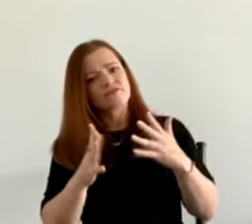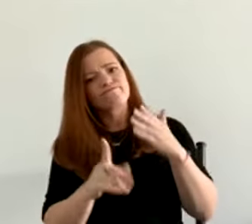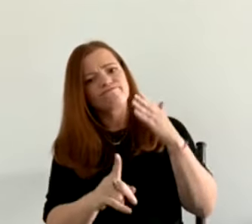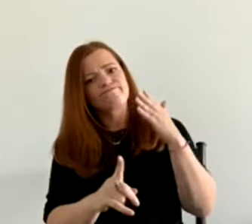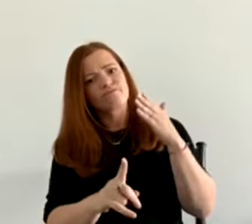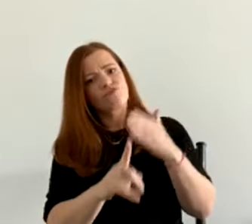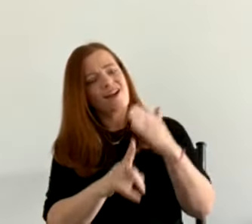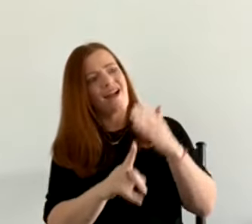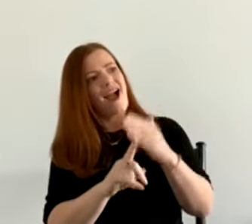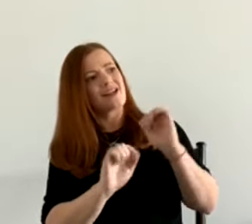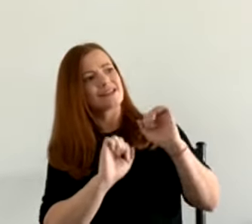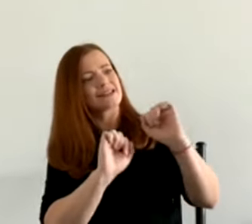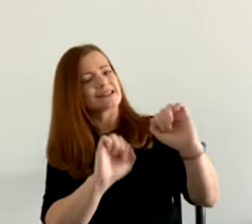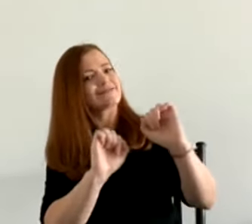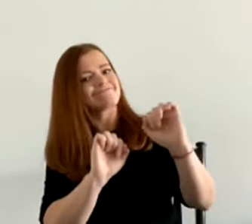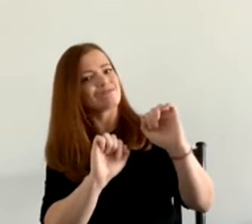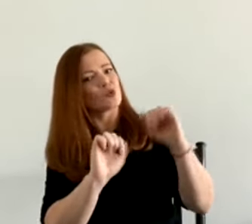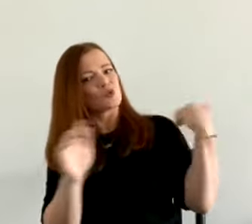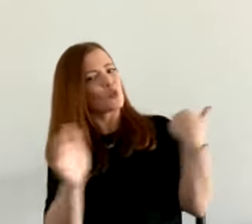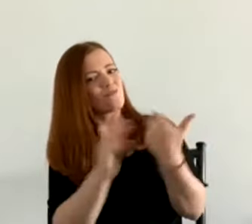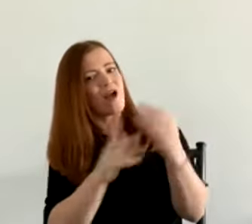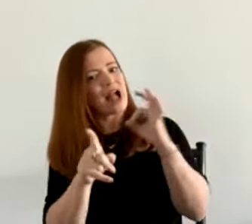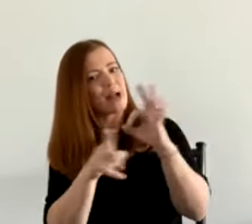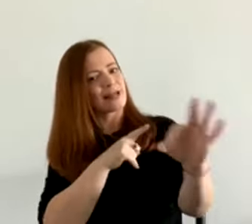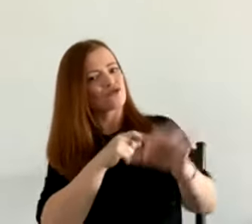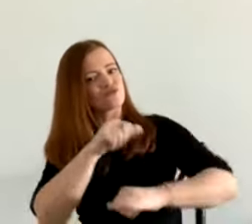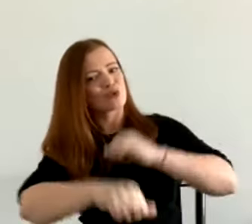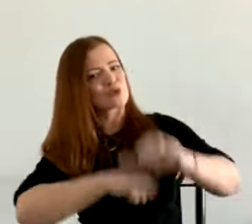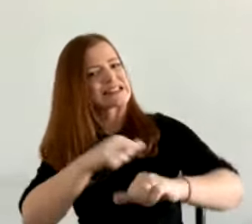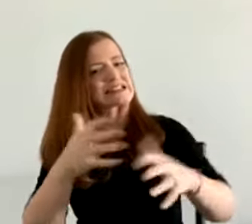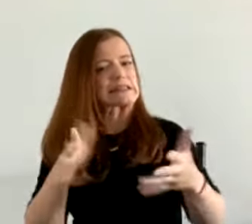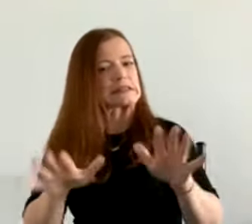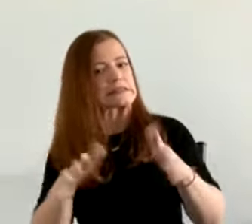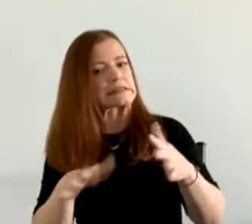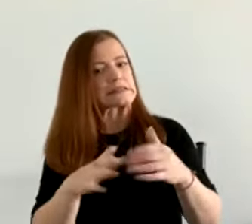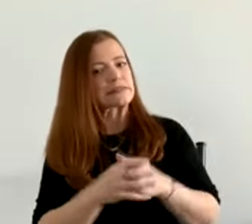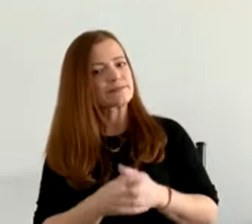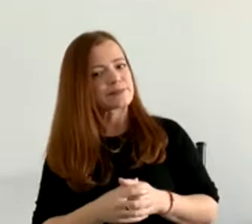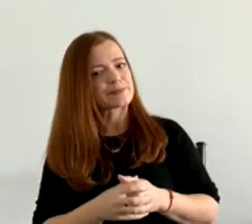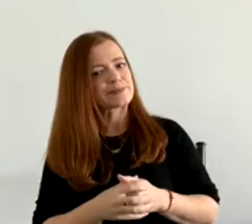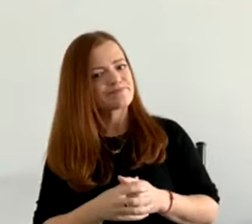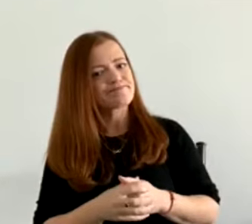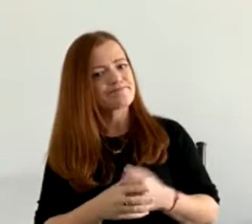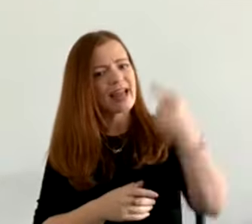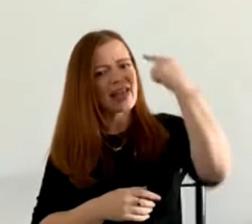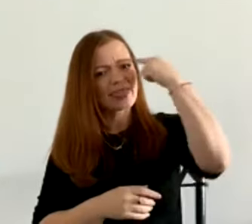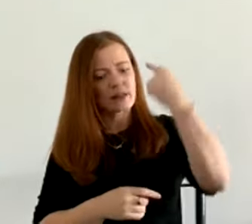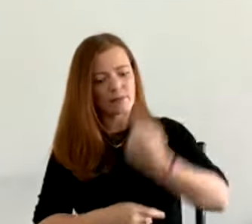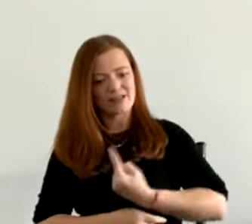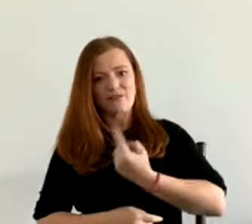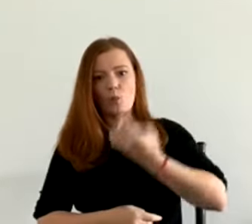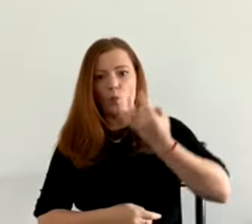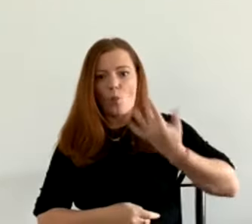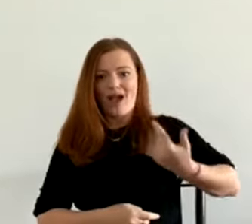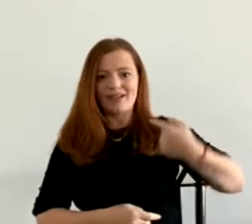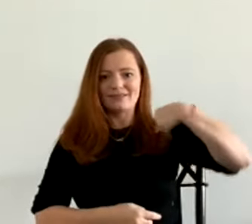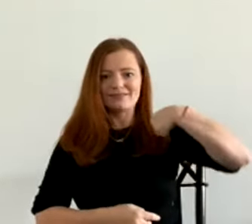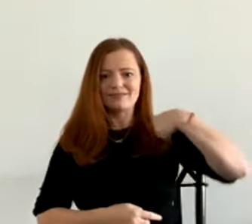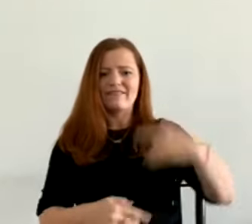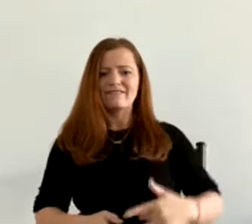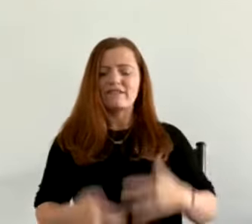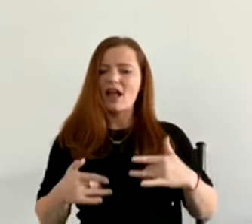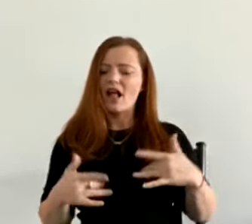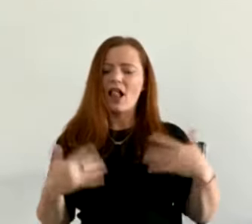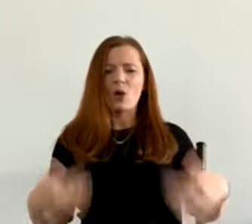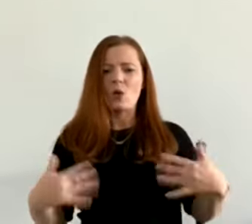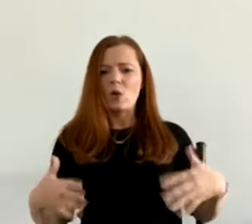haven't necessarily got the application process right. I think as a white poet, I feel very strongly that if